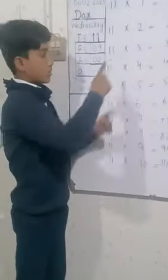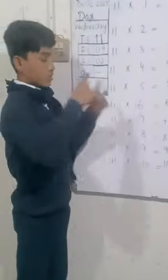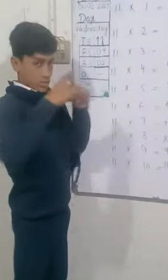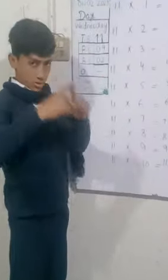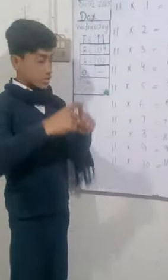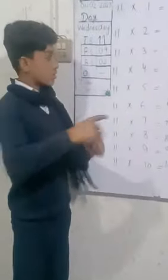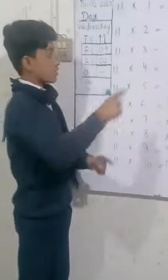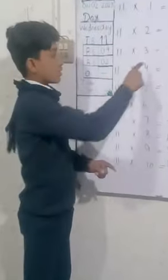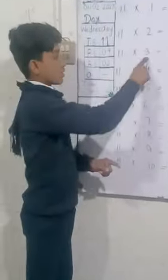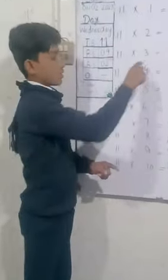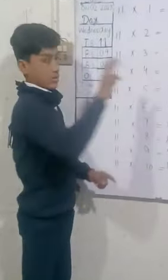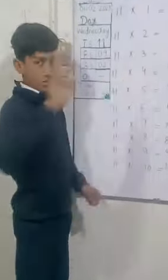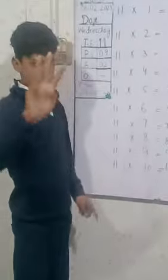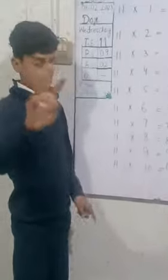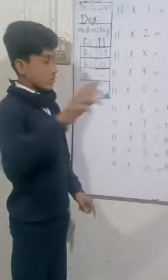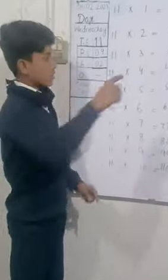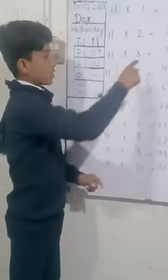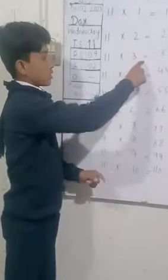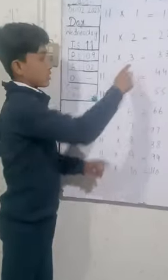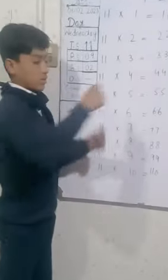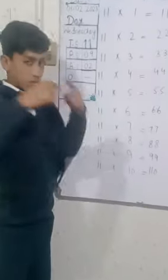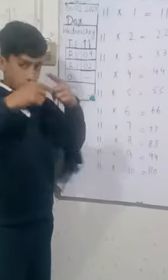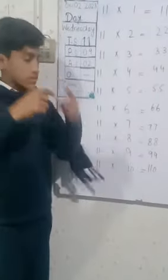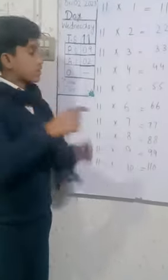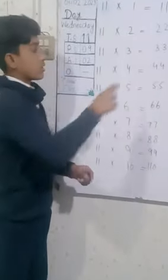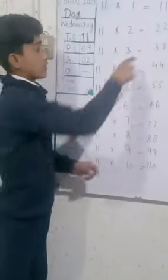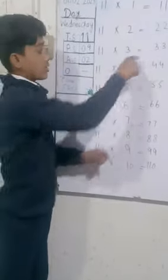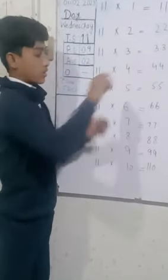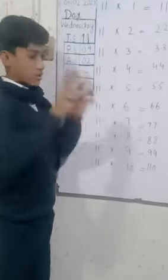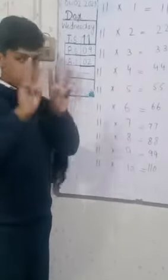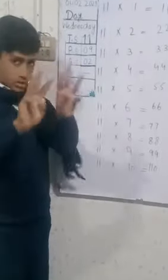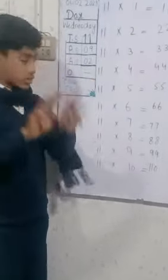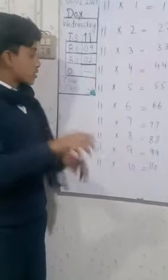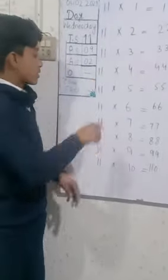11 threes are 33.